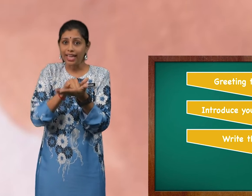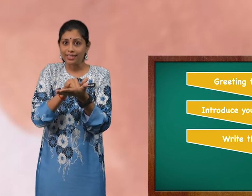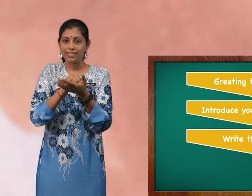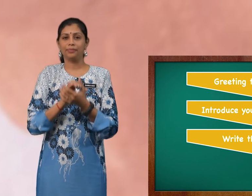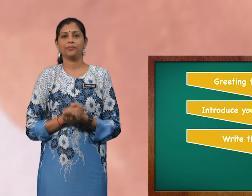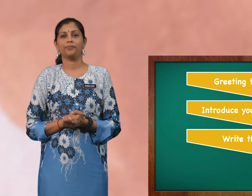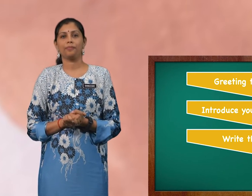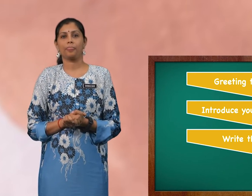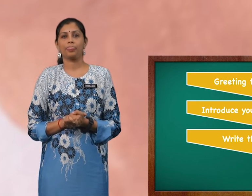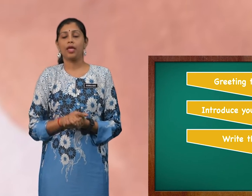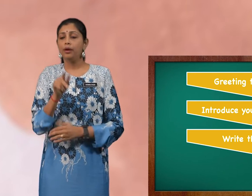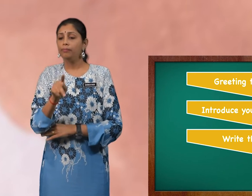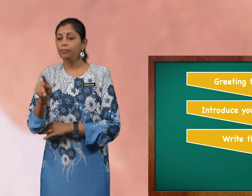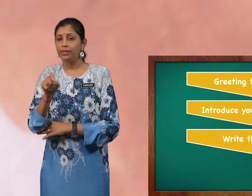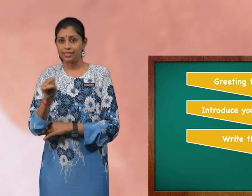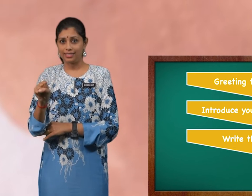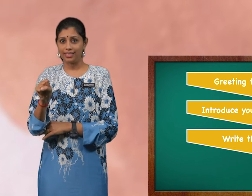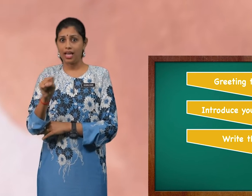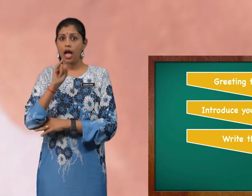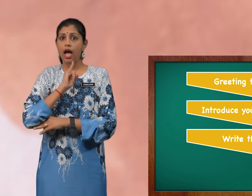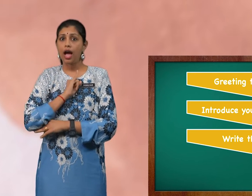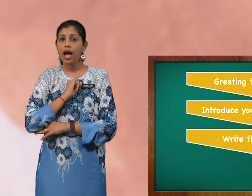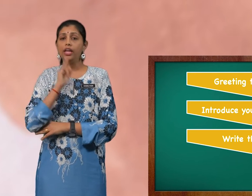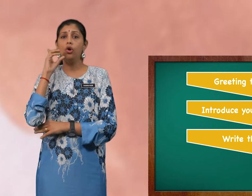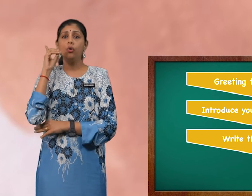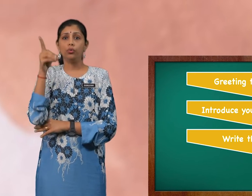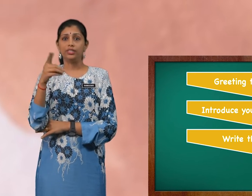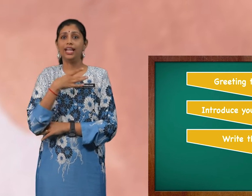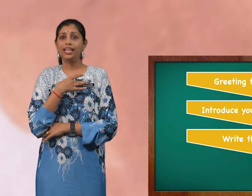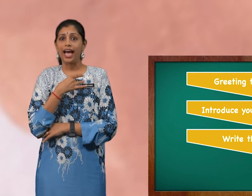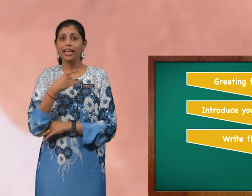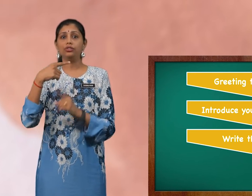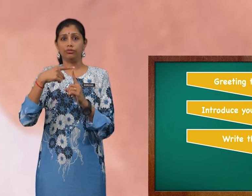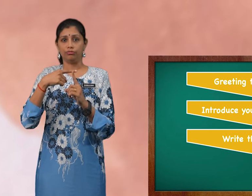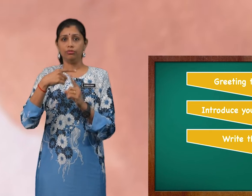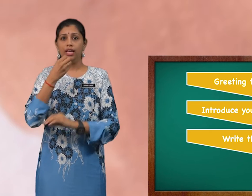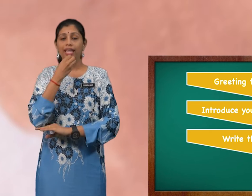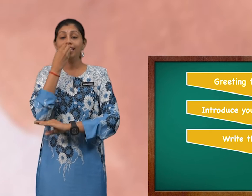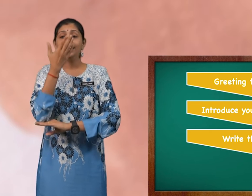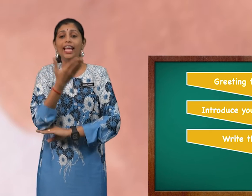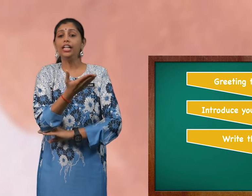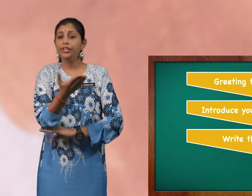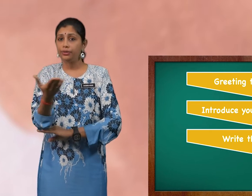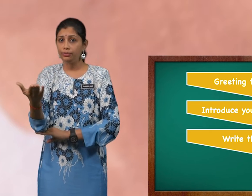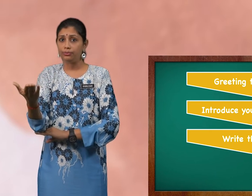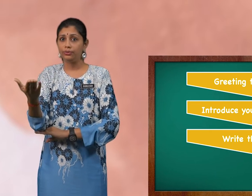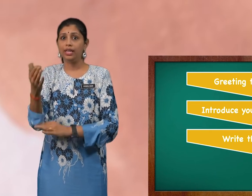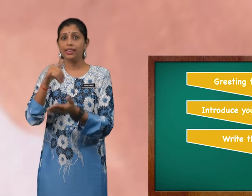that. Pupils, I would like to tell you